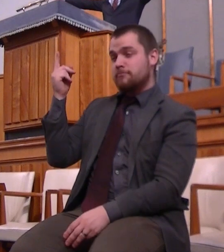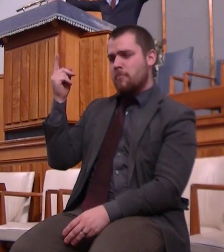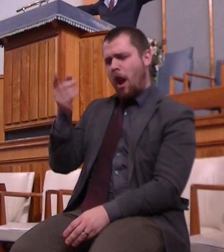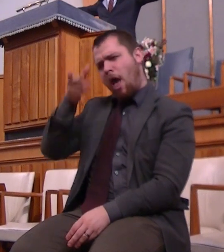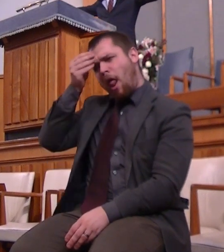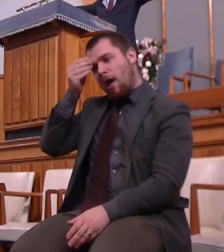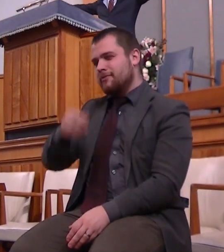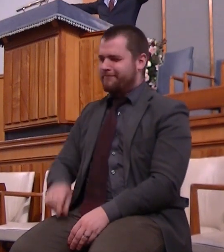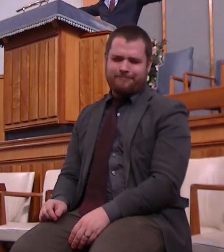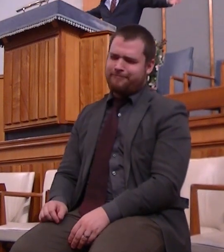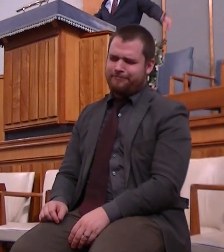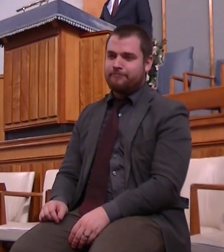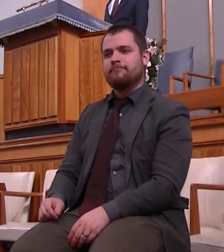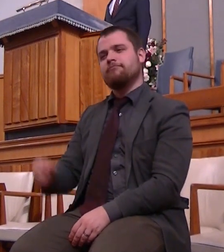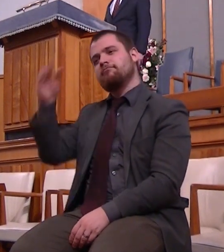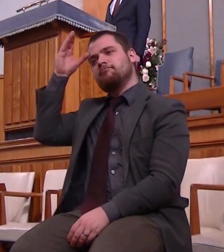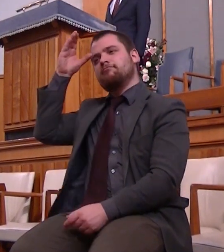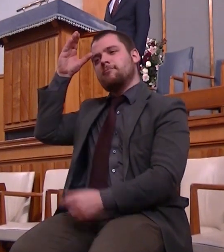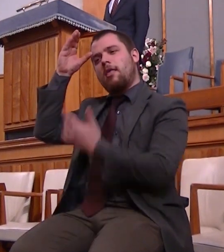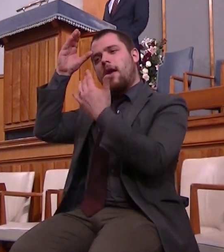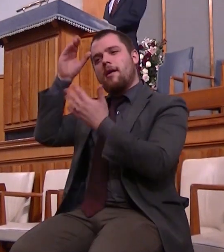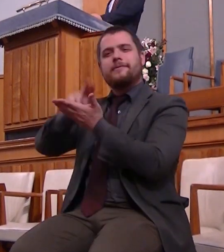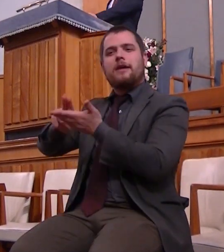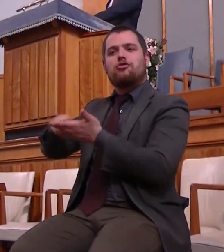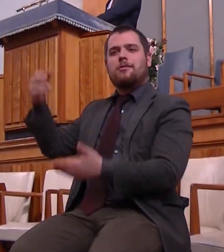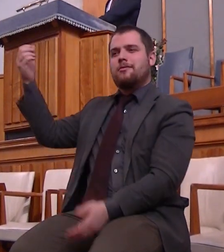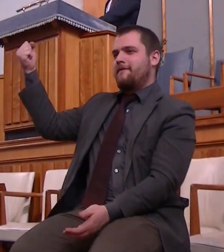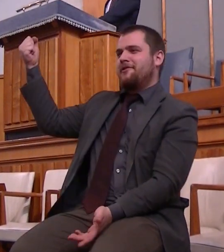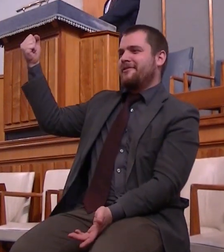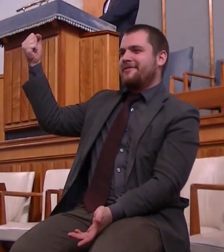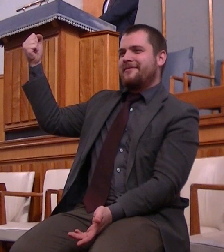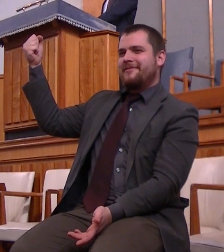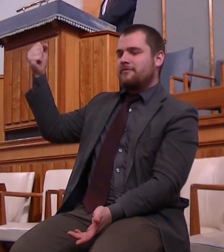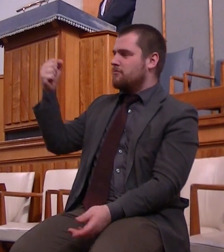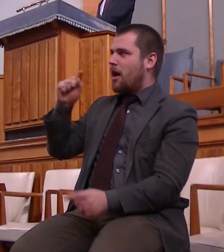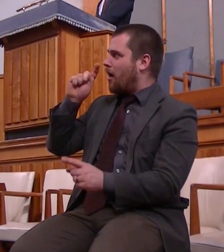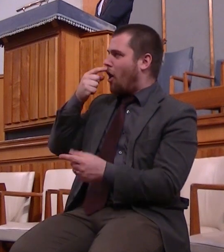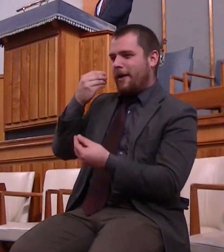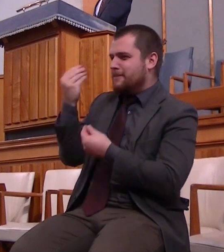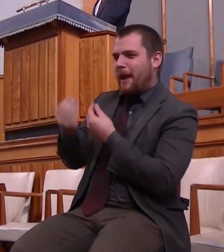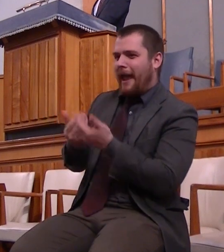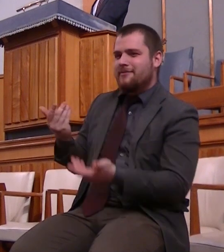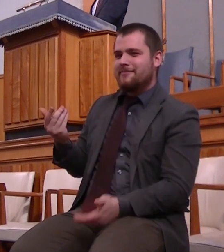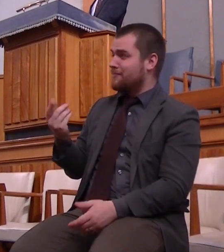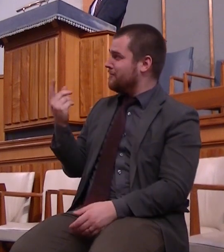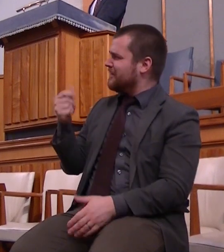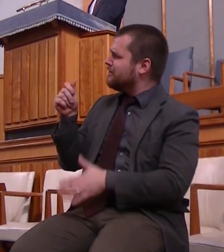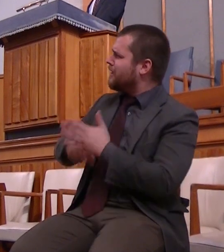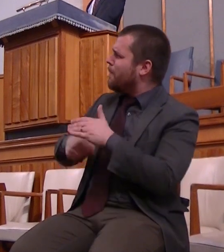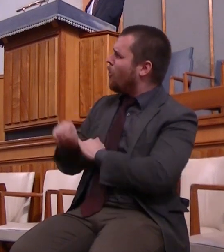eternal, infinite, genius God. We cannot explain it. He's from eternity to